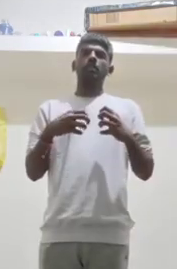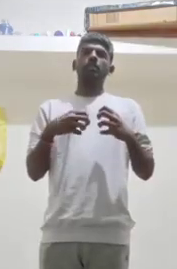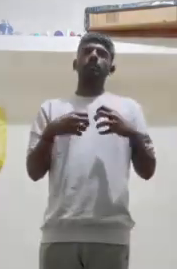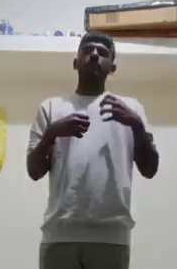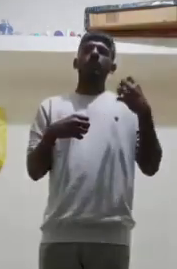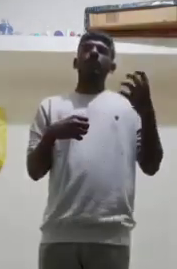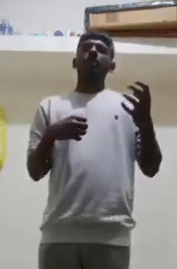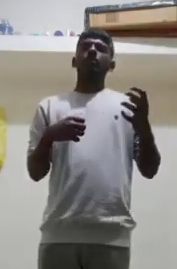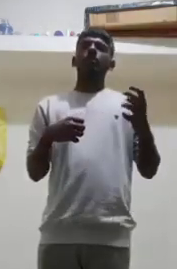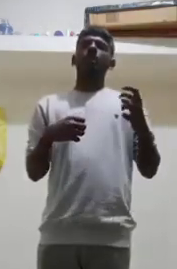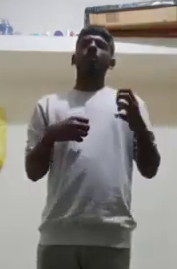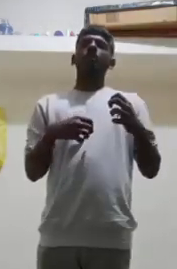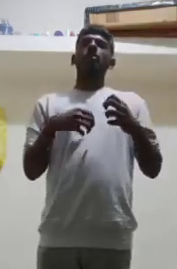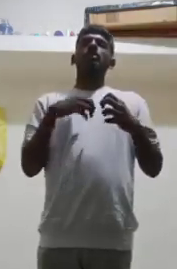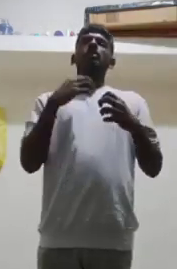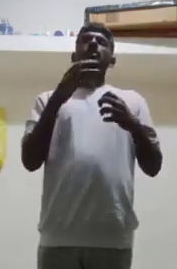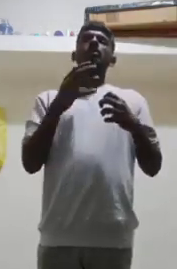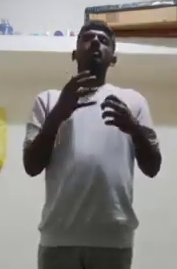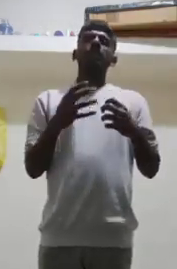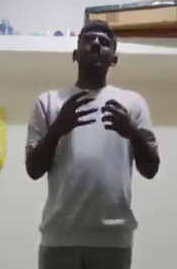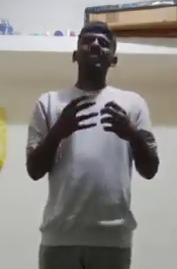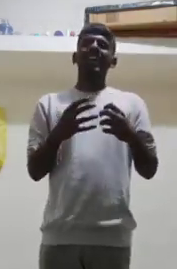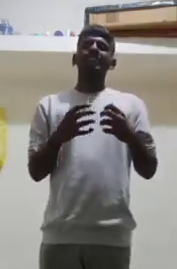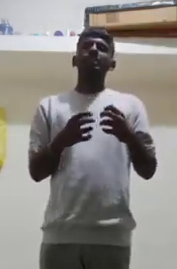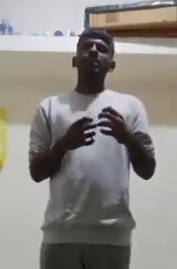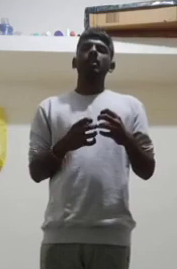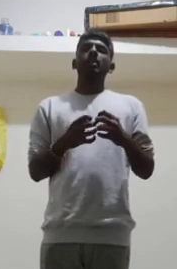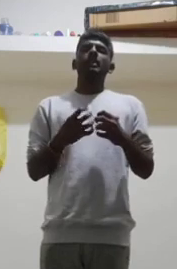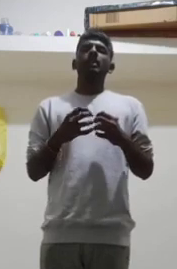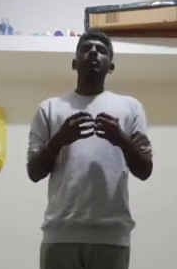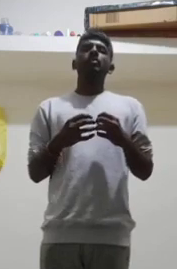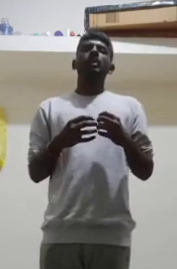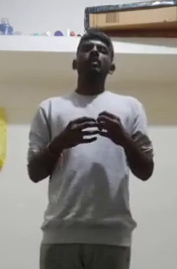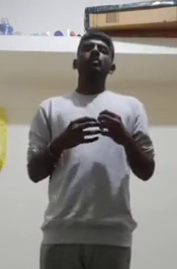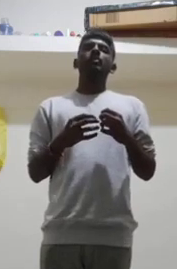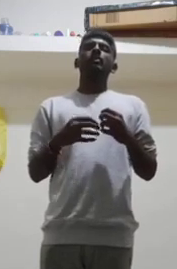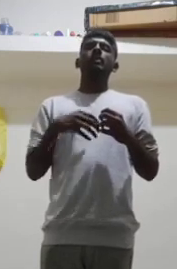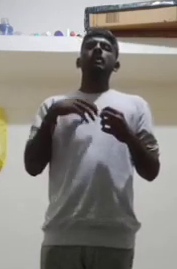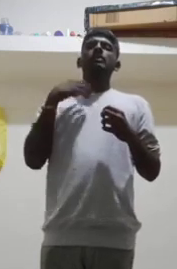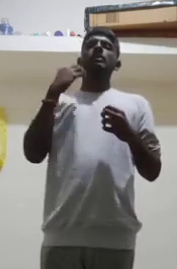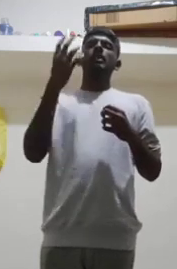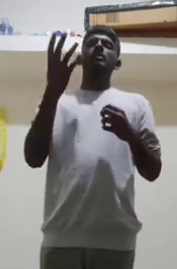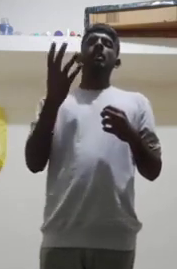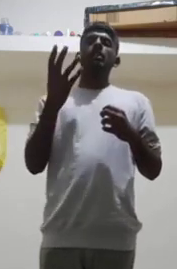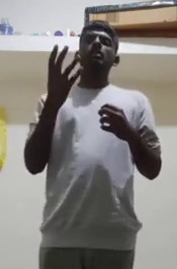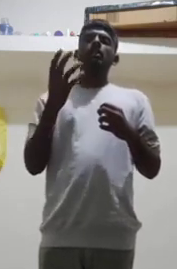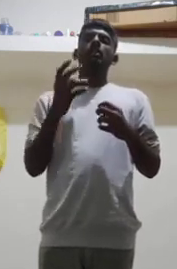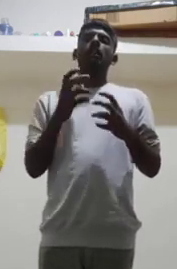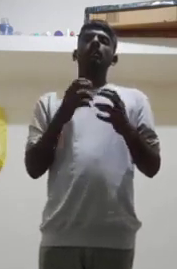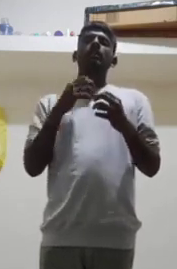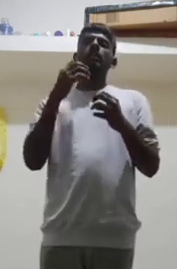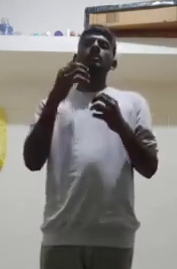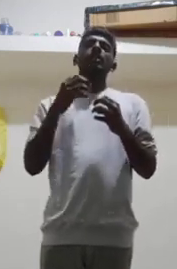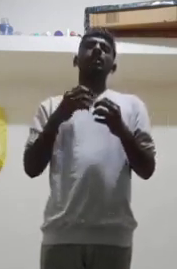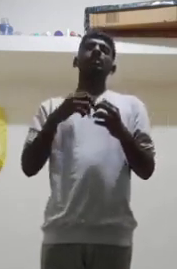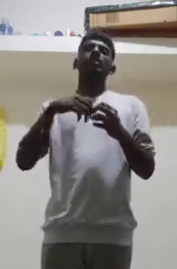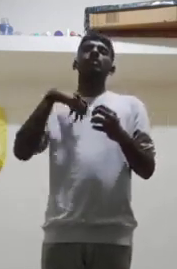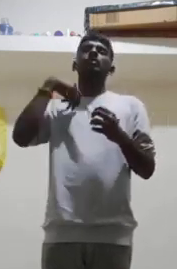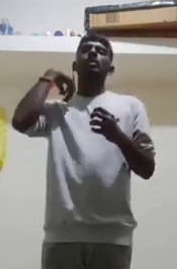a dog or any animal give birth to its next generation, and the next generation give birth